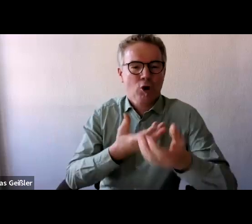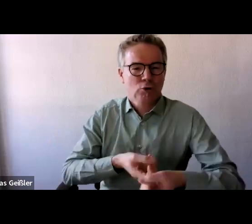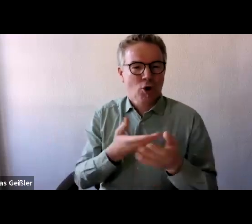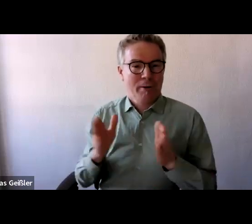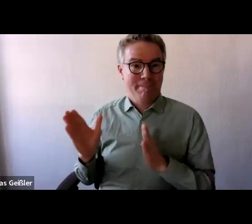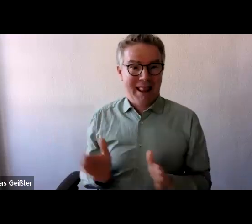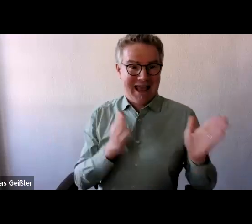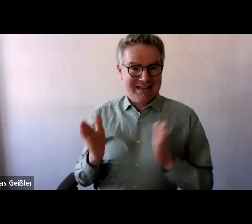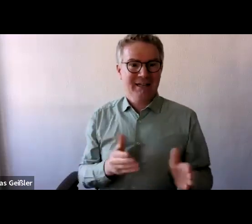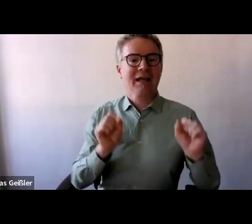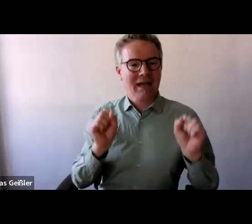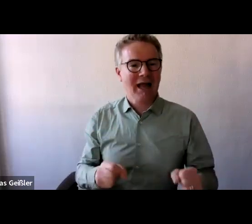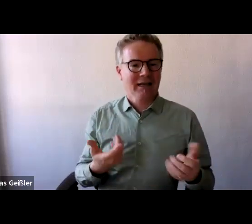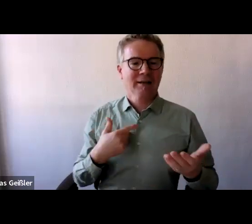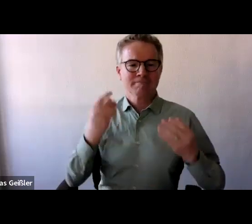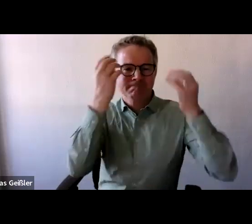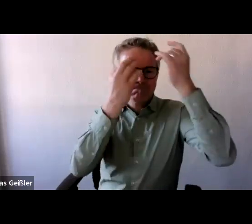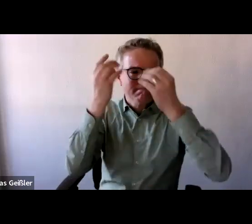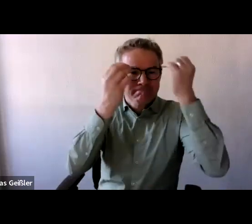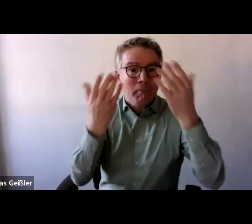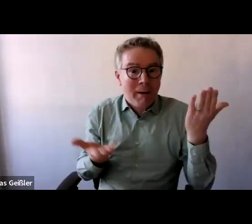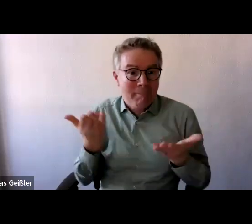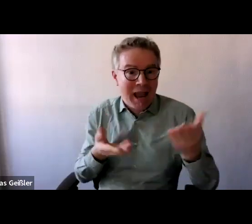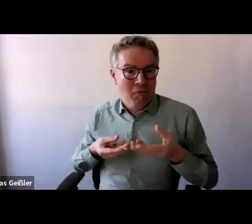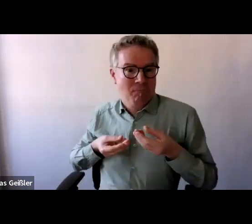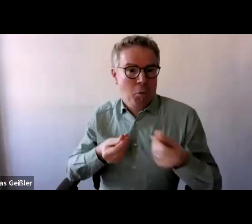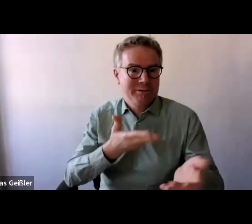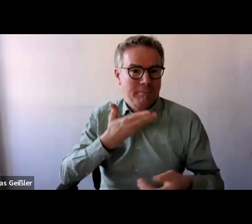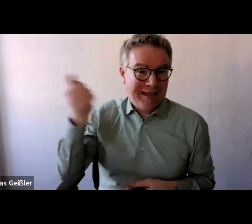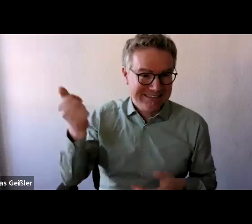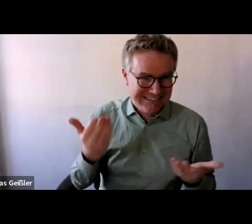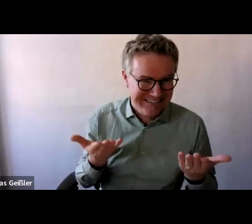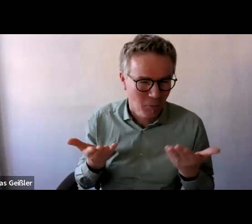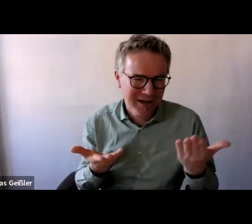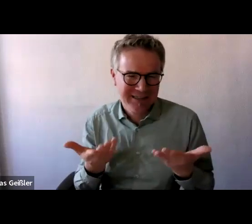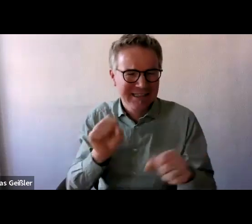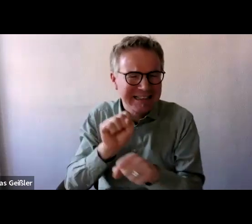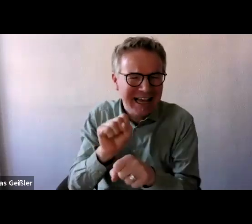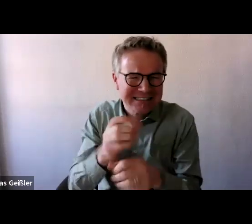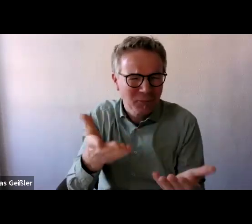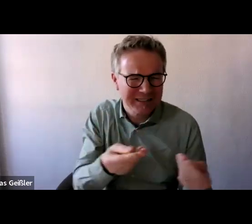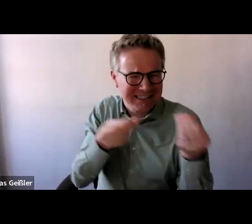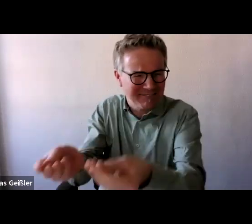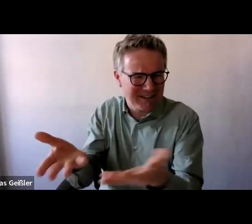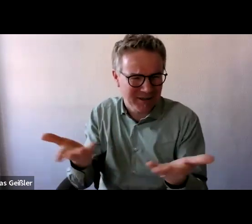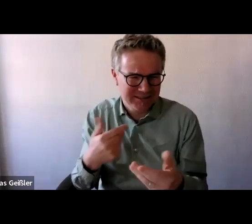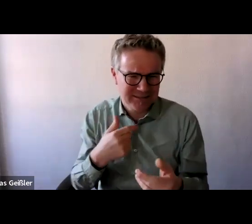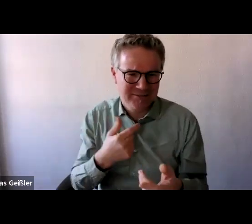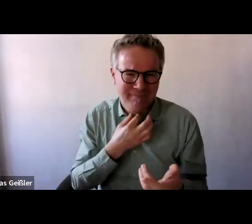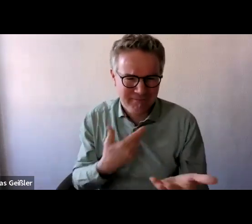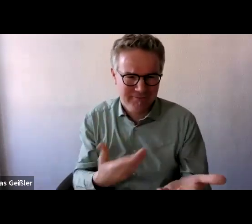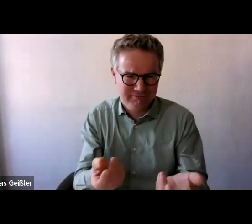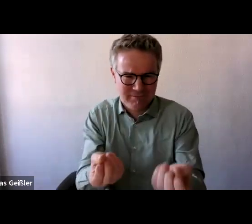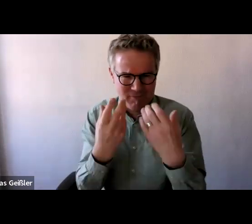when you're comparing those that had preparation time and those who didn't, now for production, you would expect the fluency to be better if they've